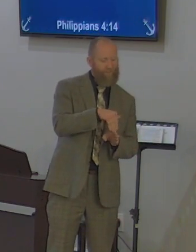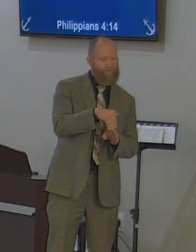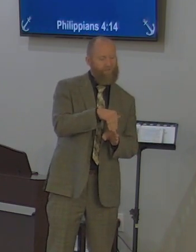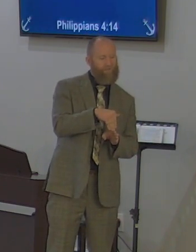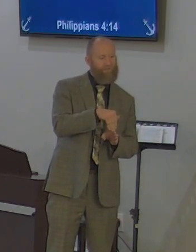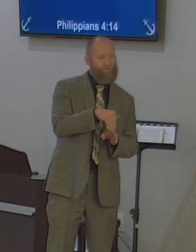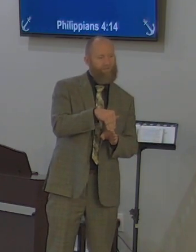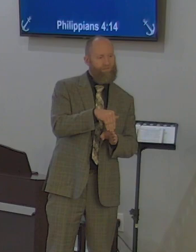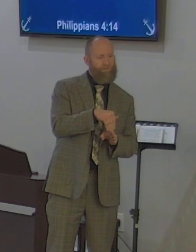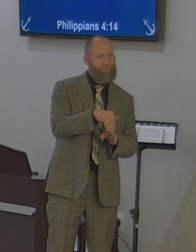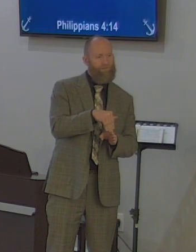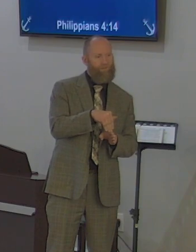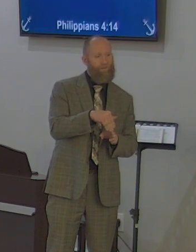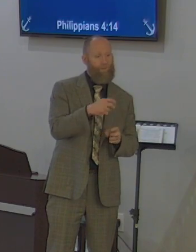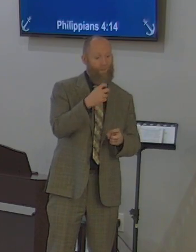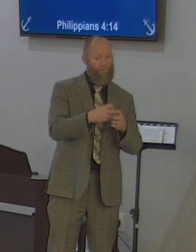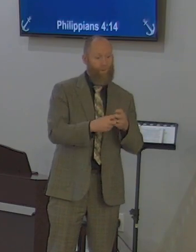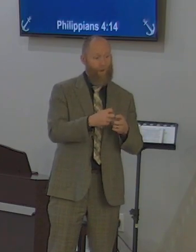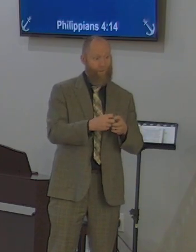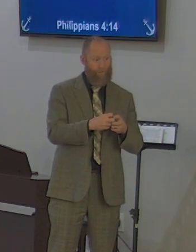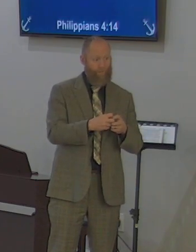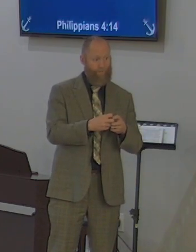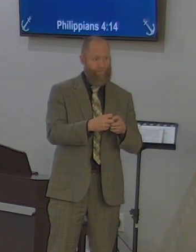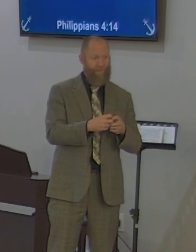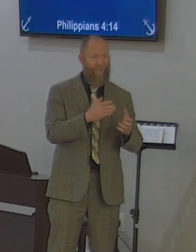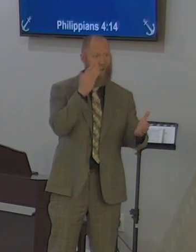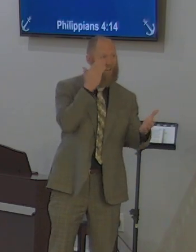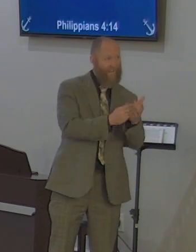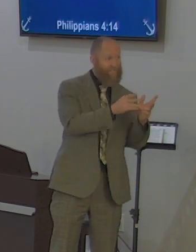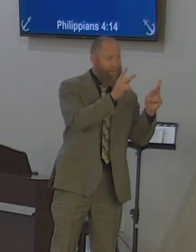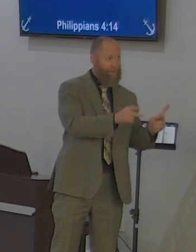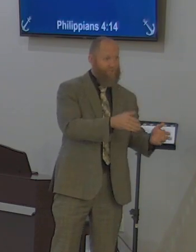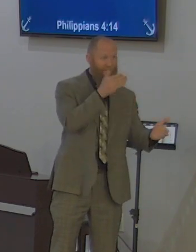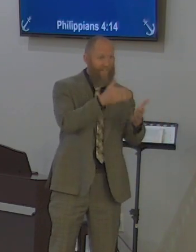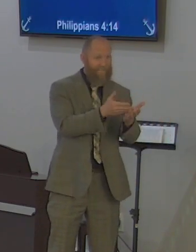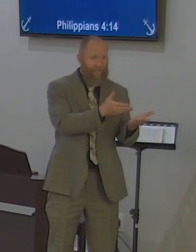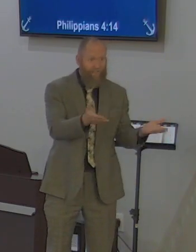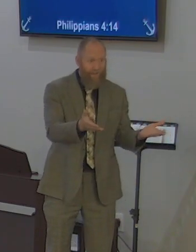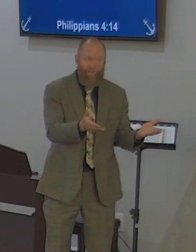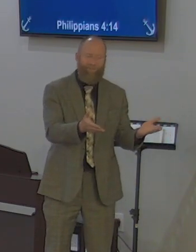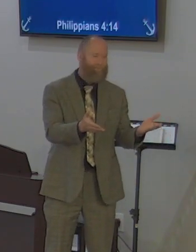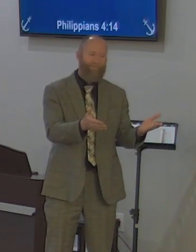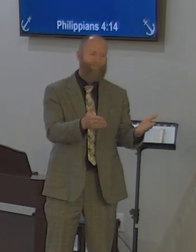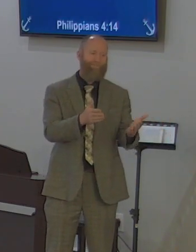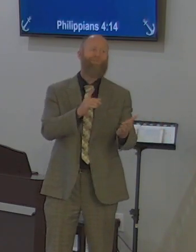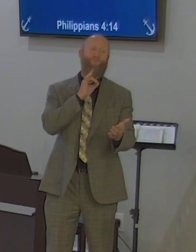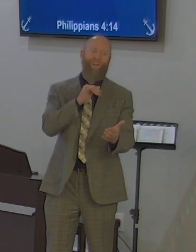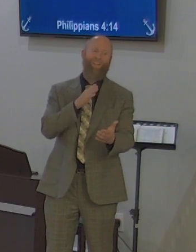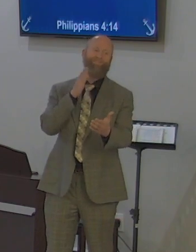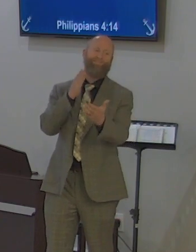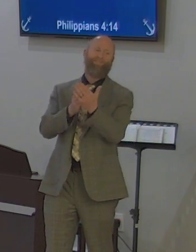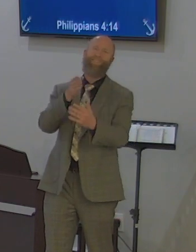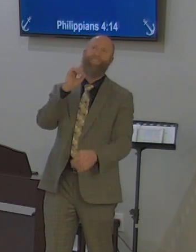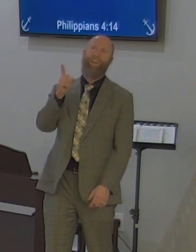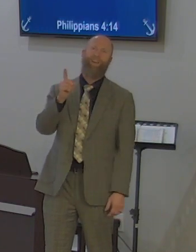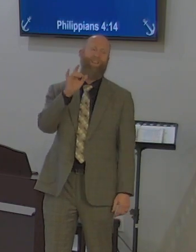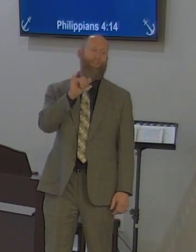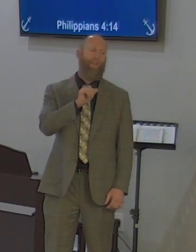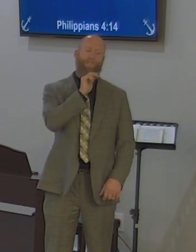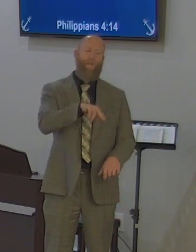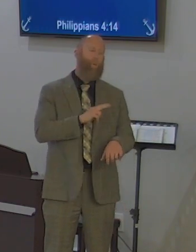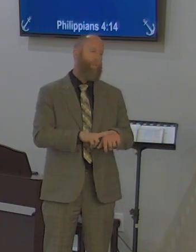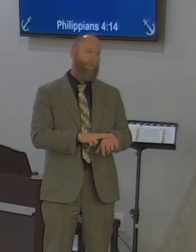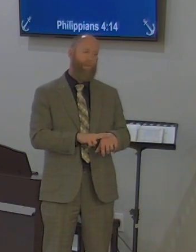Your problem is discontentment with Christ. It is not normal. It is not a normal condition for a